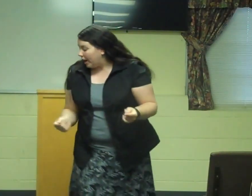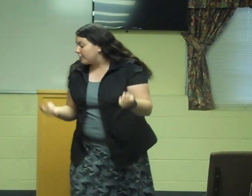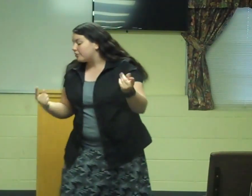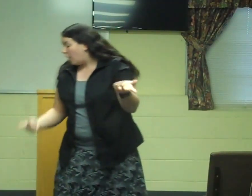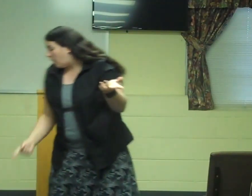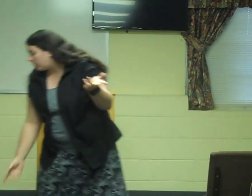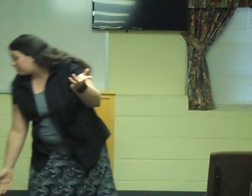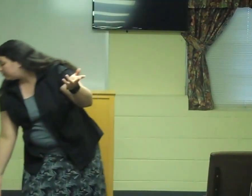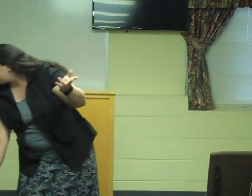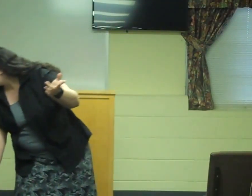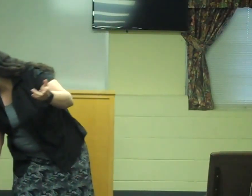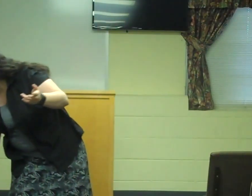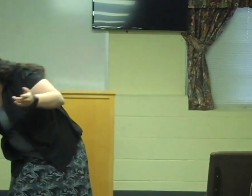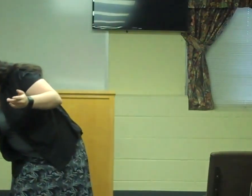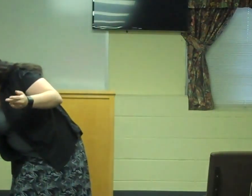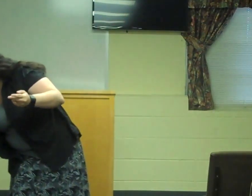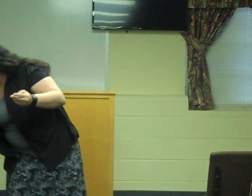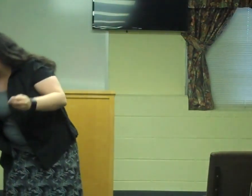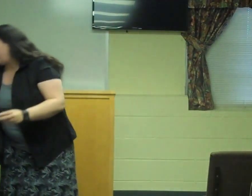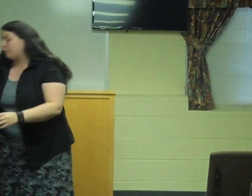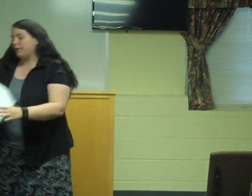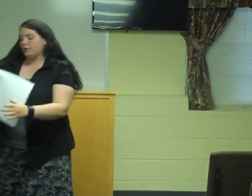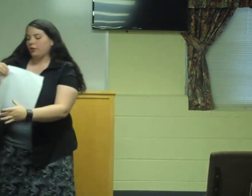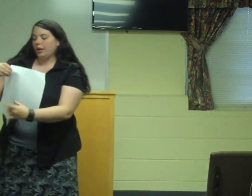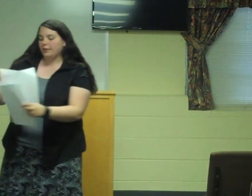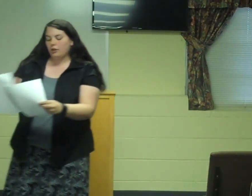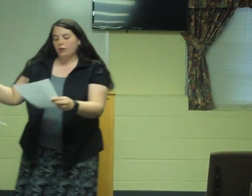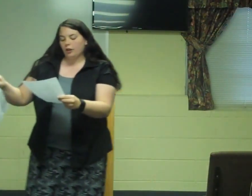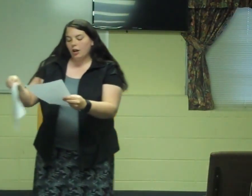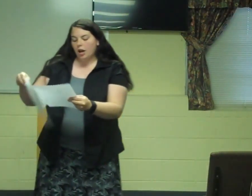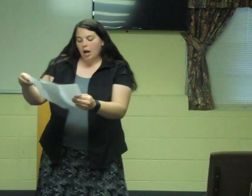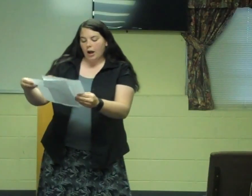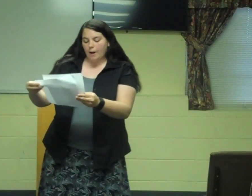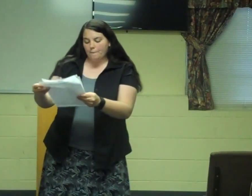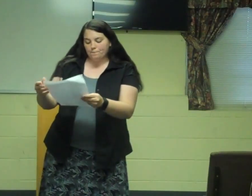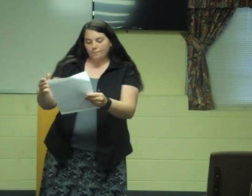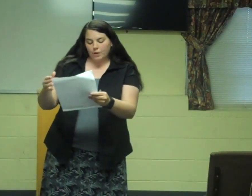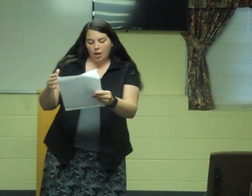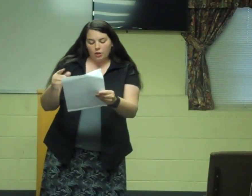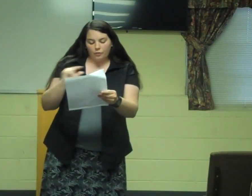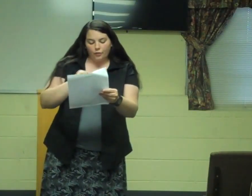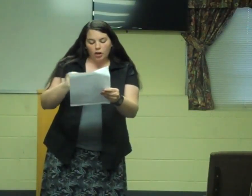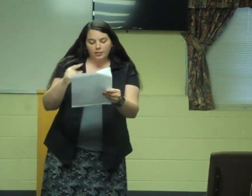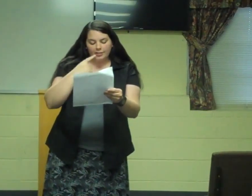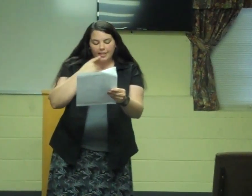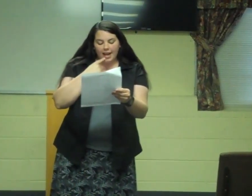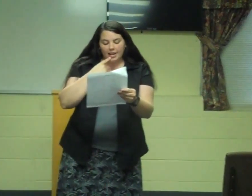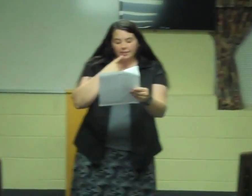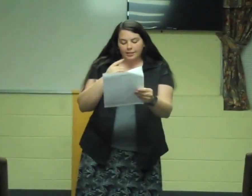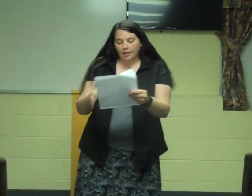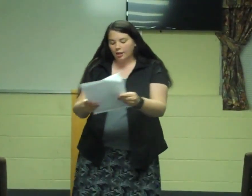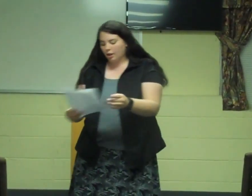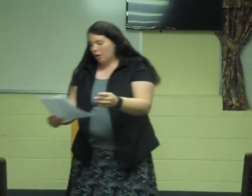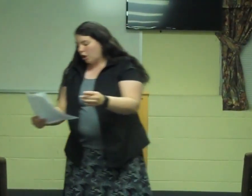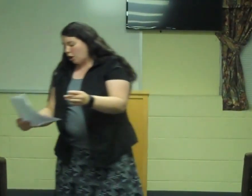in the song, it's a good, I was actually looking at that earlier. The verse says,